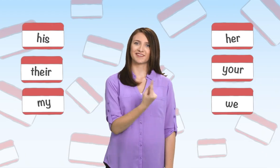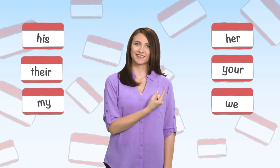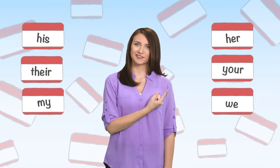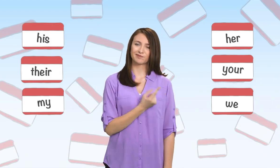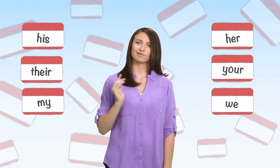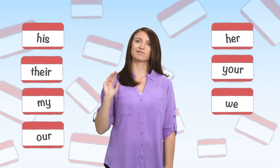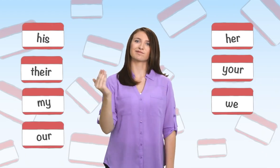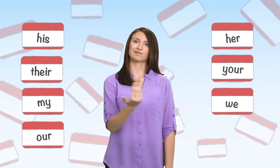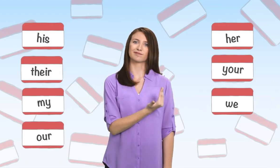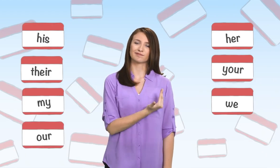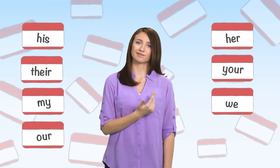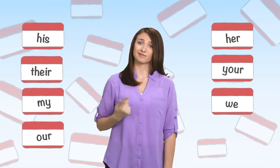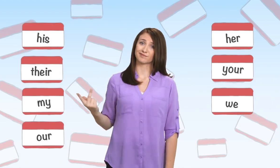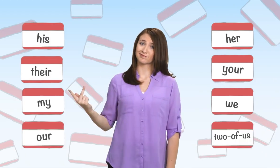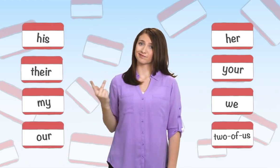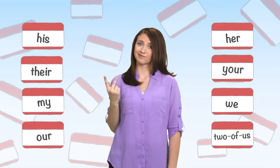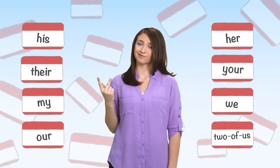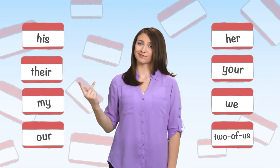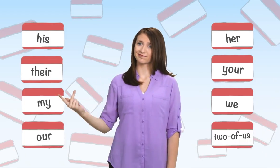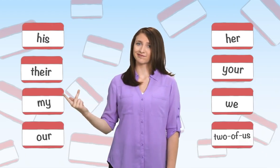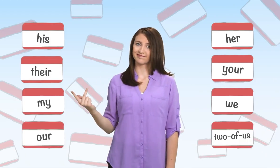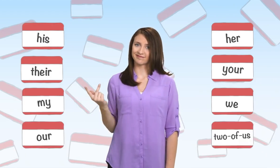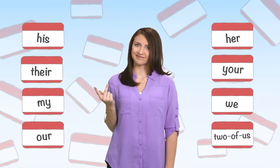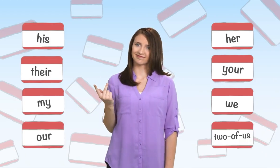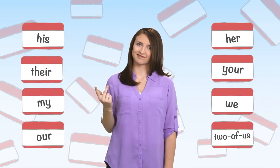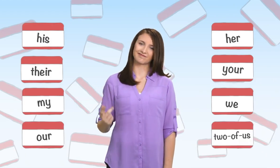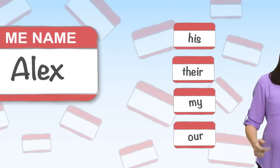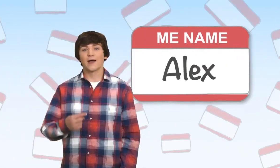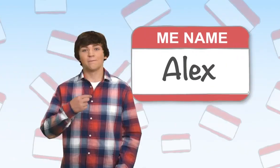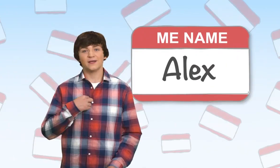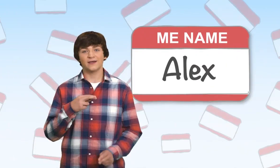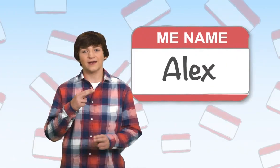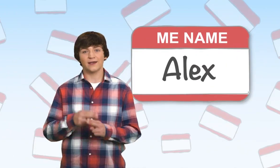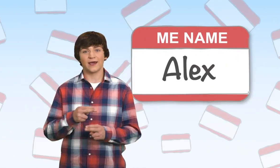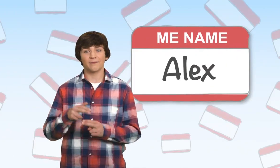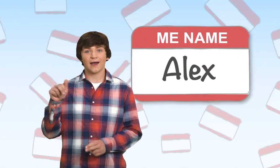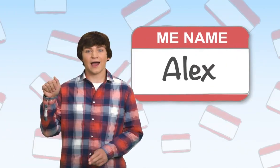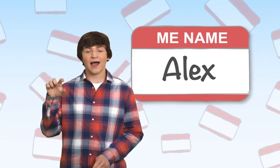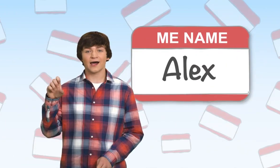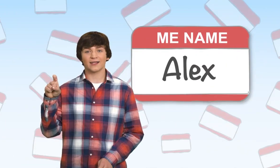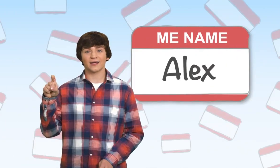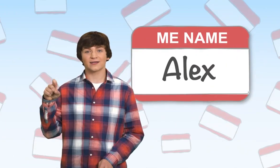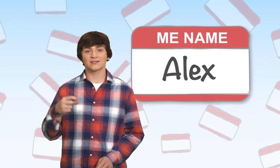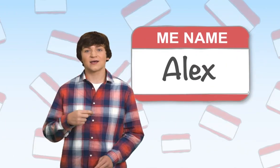we, our, the two of us. Me name Alex.